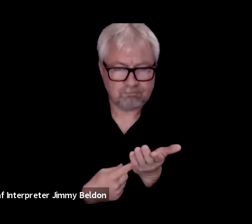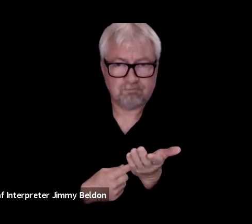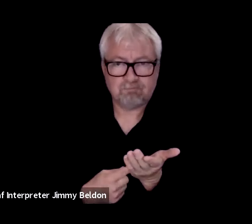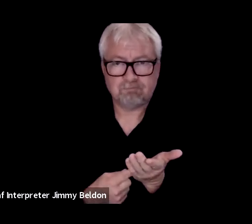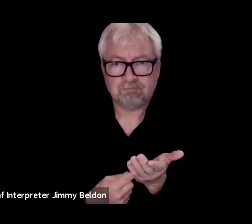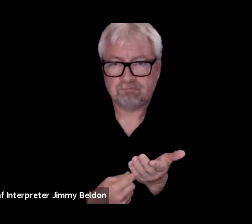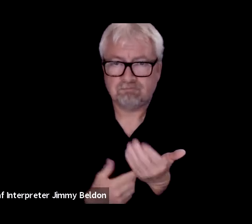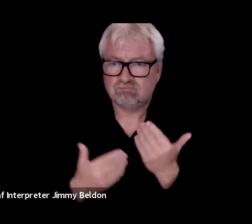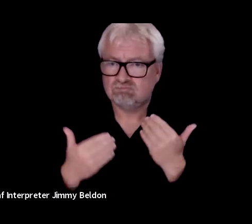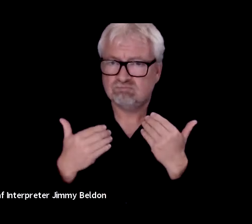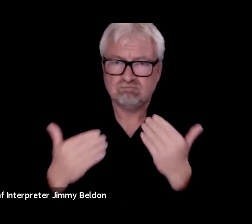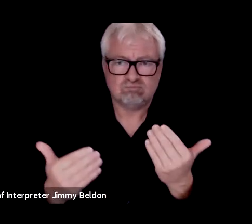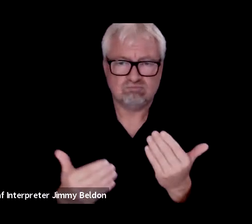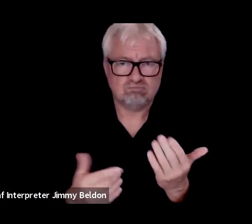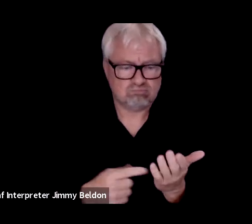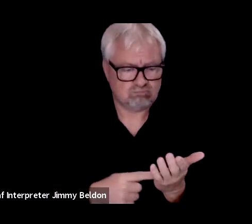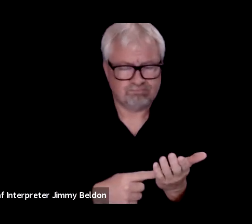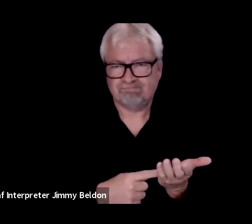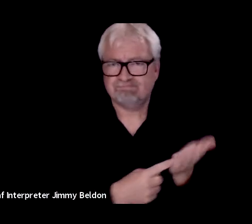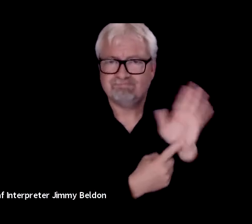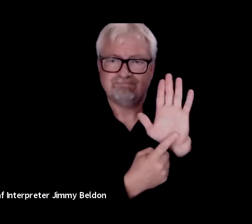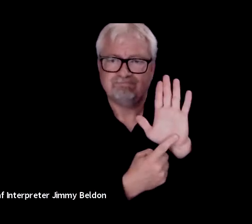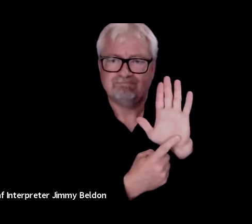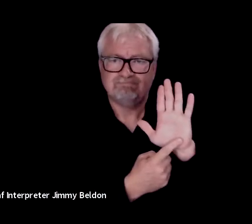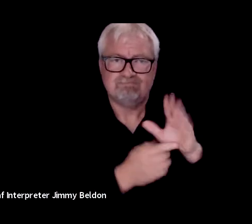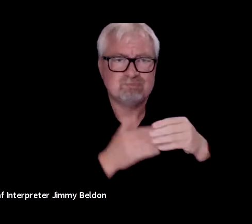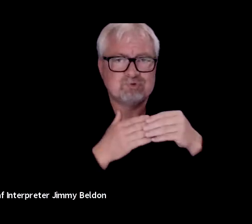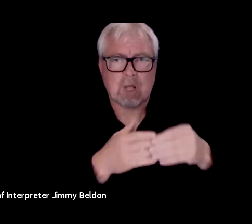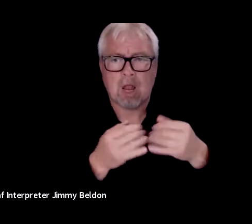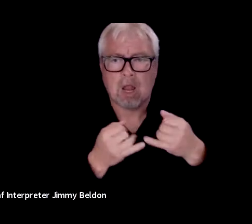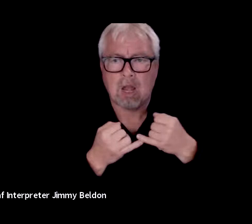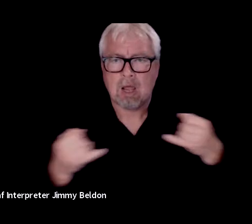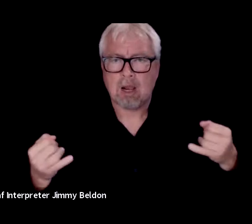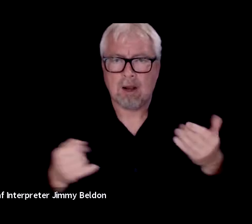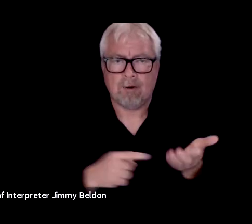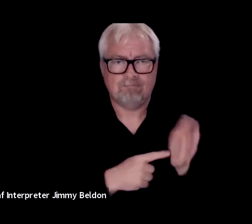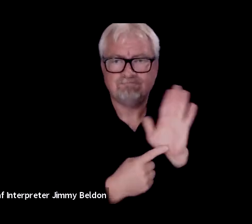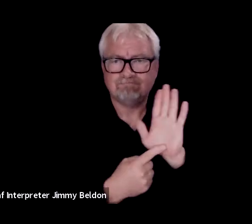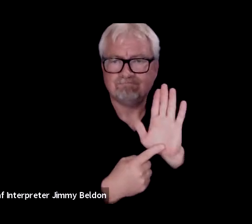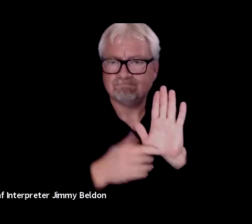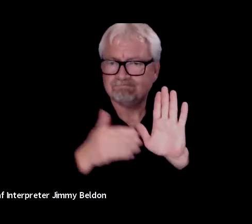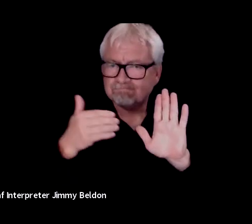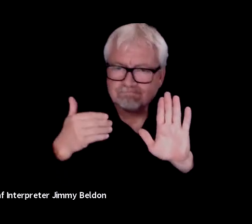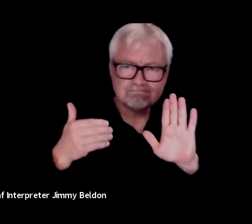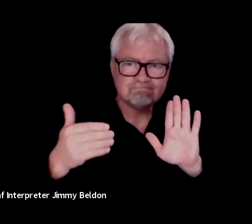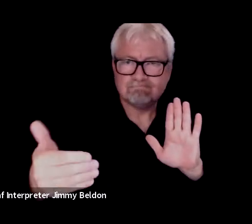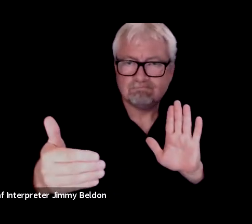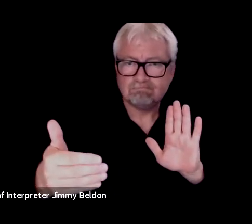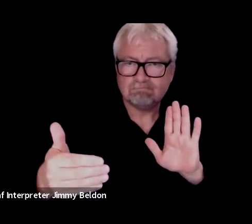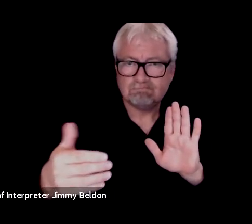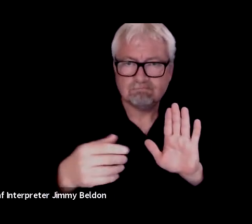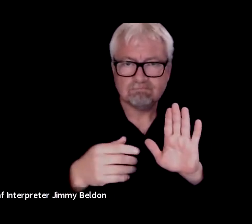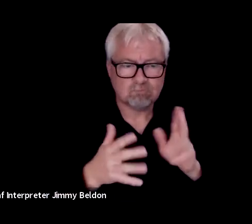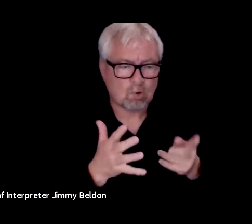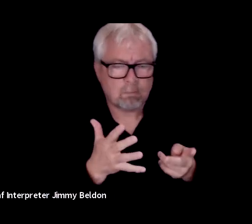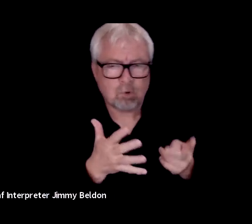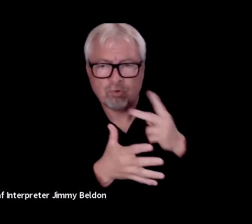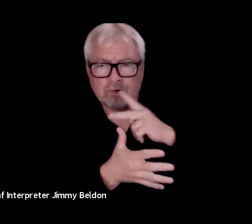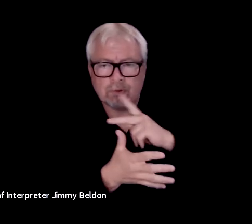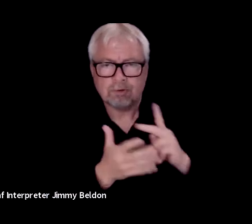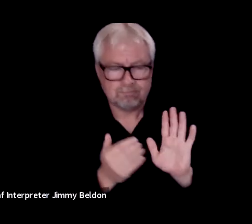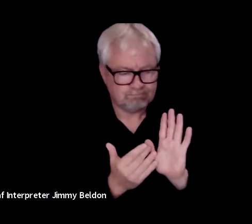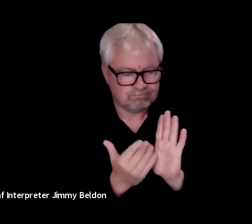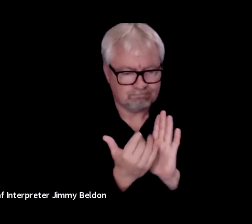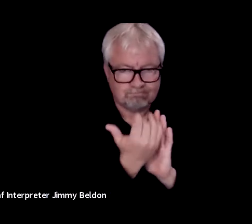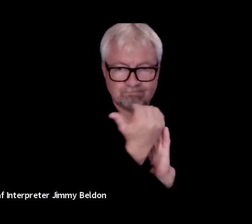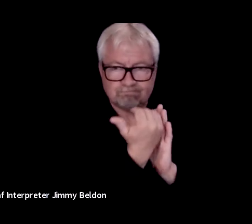or I don't know, priorities are necessary for those to minimize this